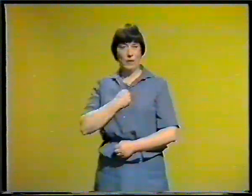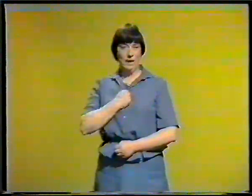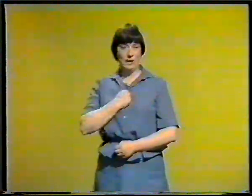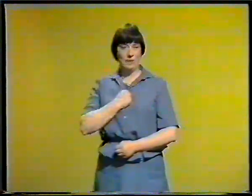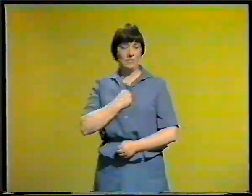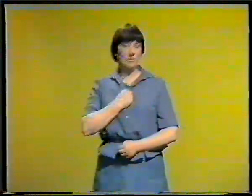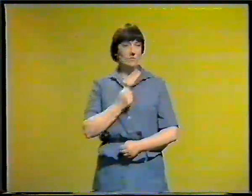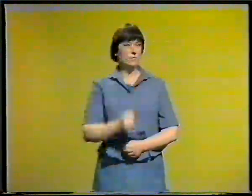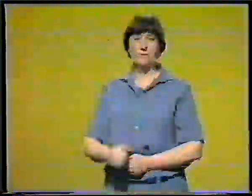mine.